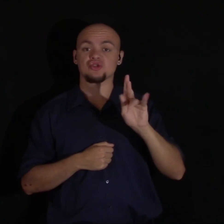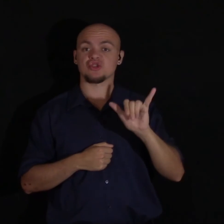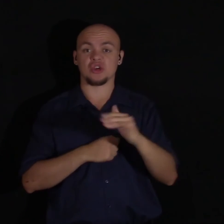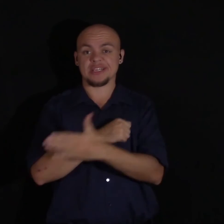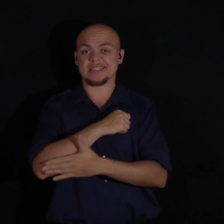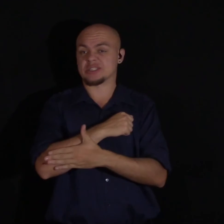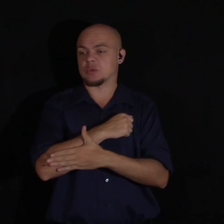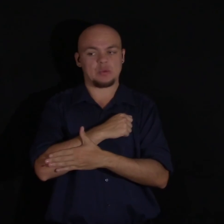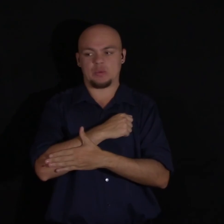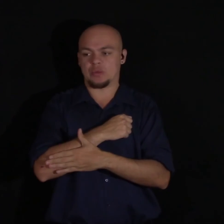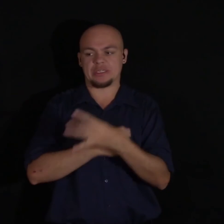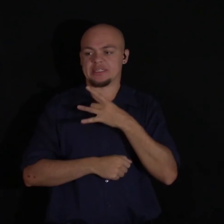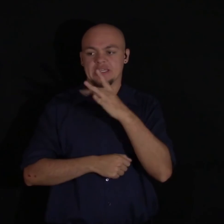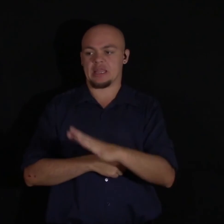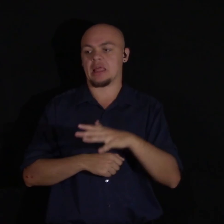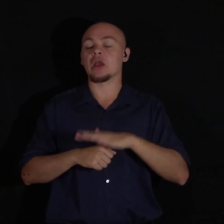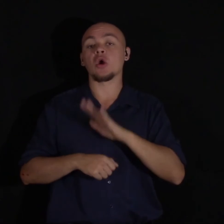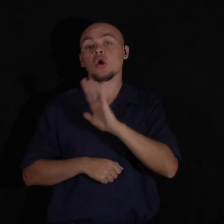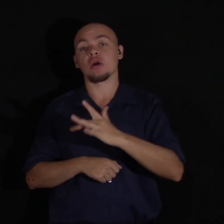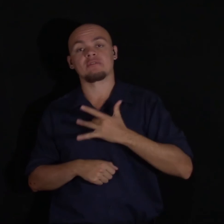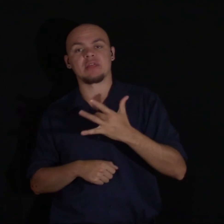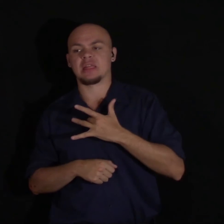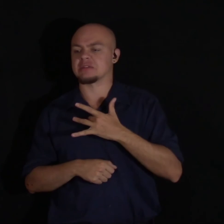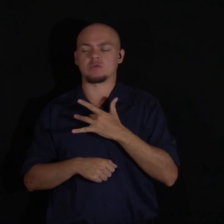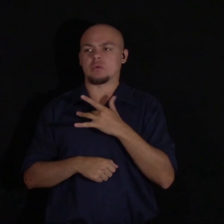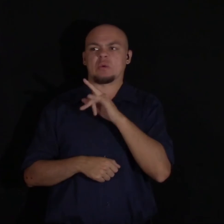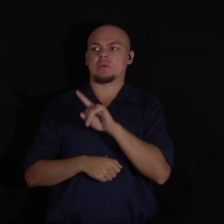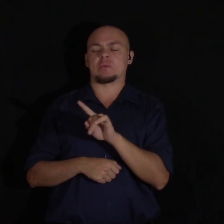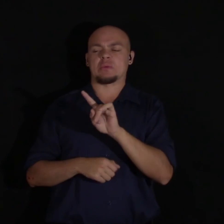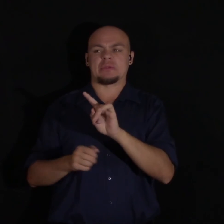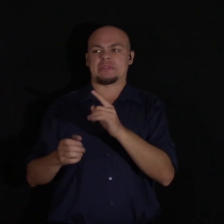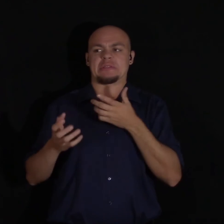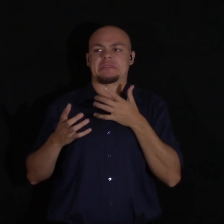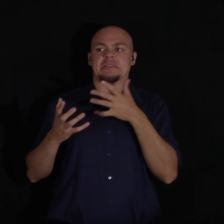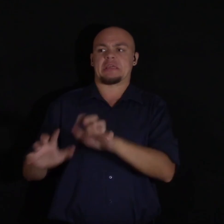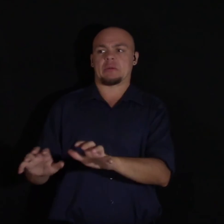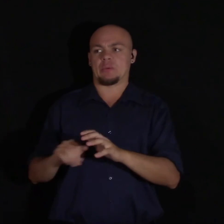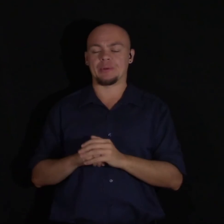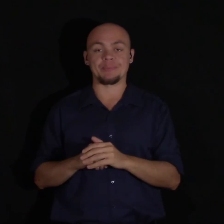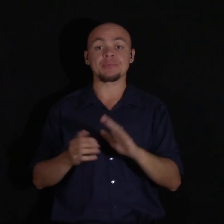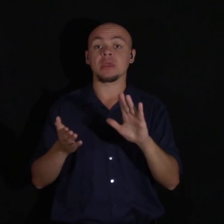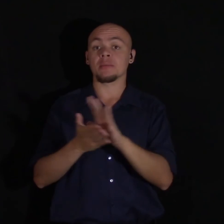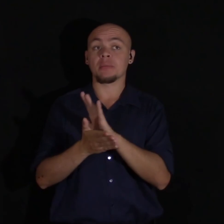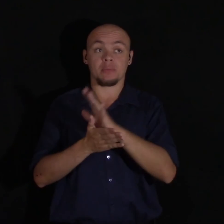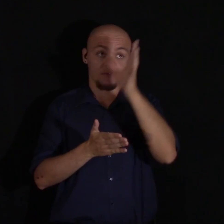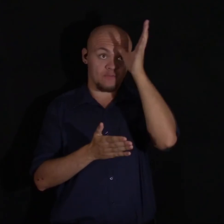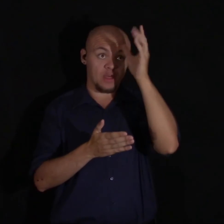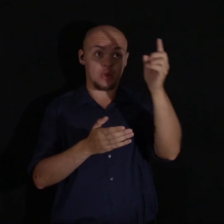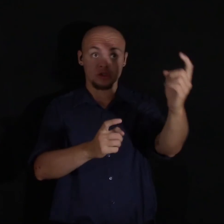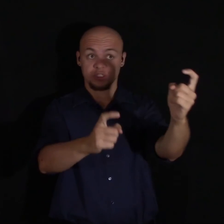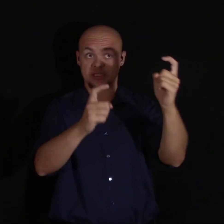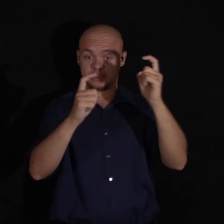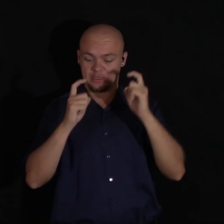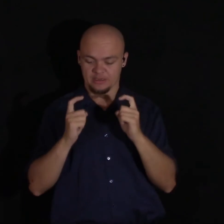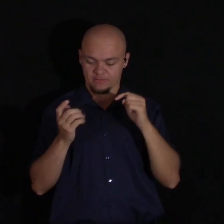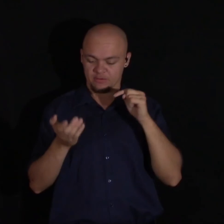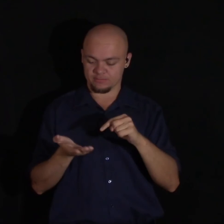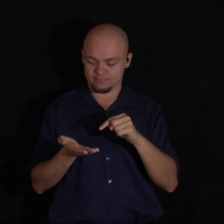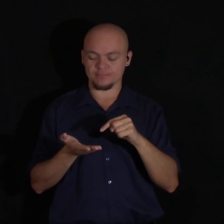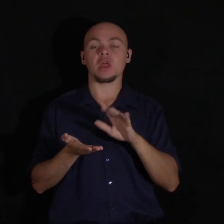her feelings were alike averse to it. By some papers of her father which fell into her hands, she learned of the exile